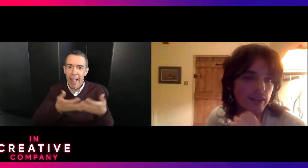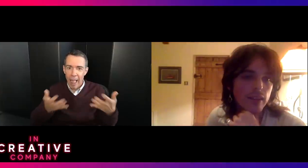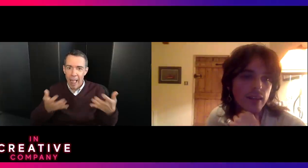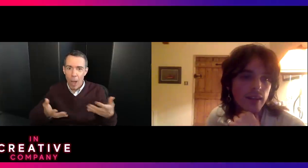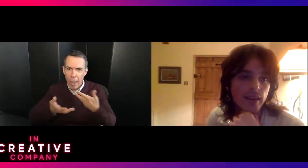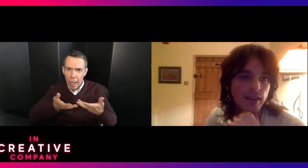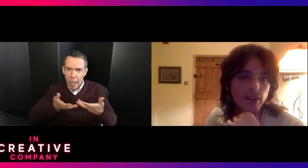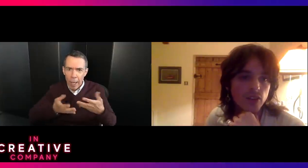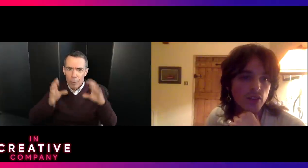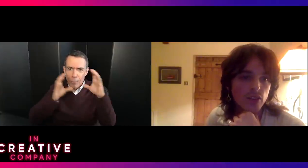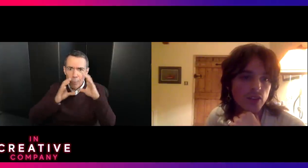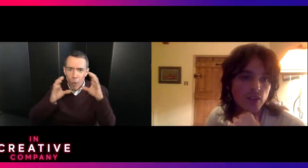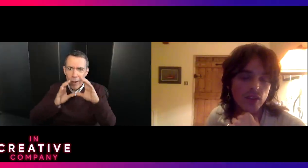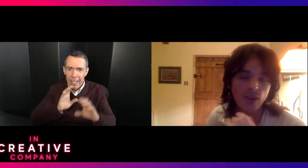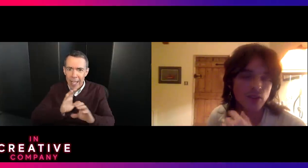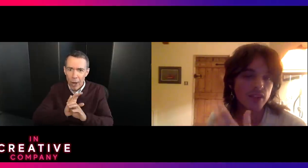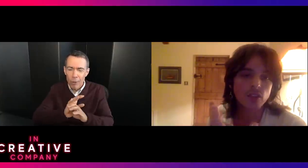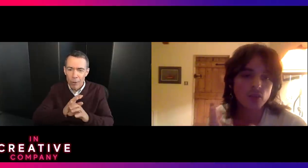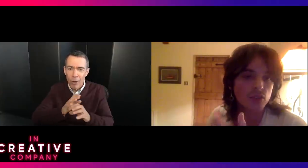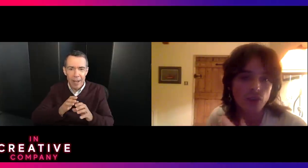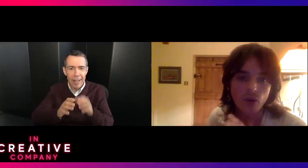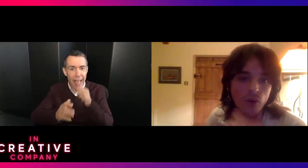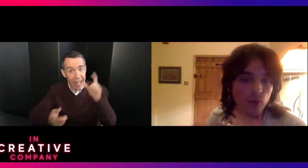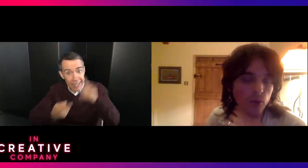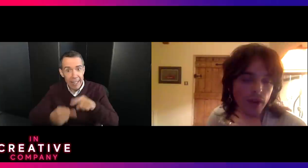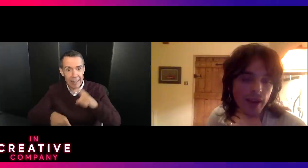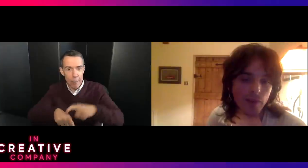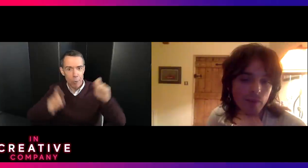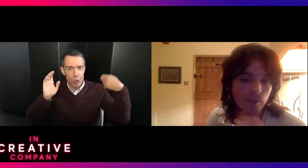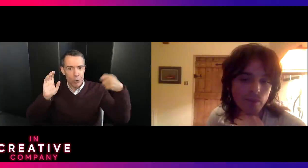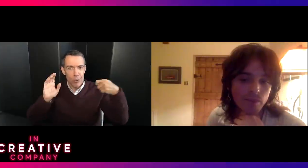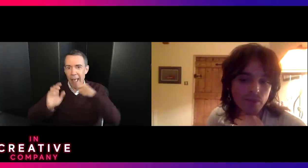set, and just our scenes were so